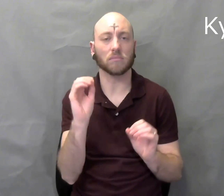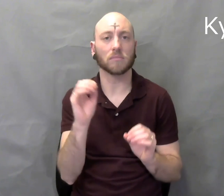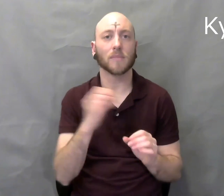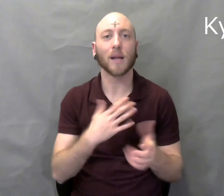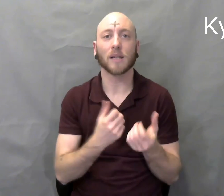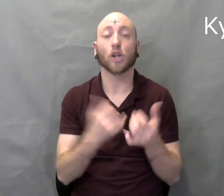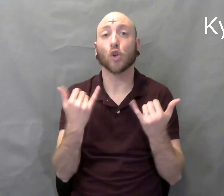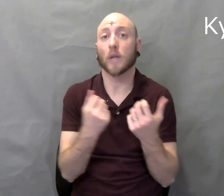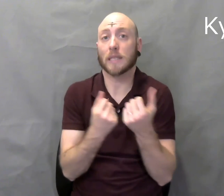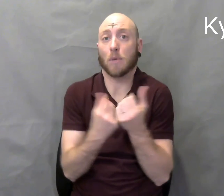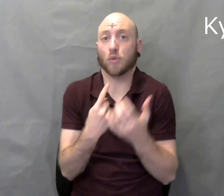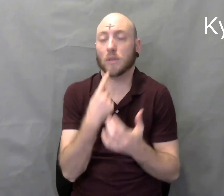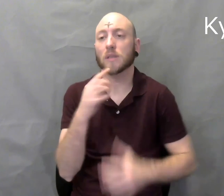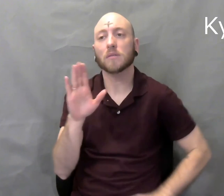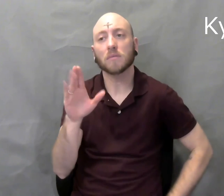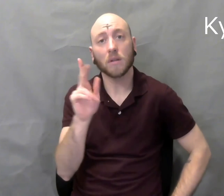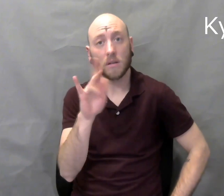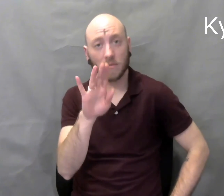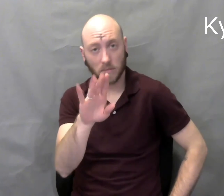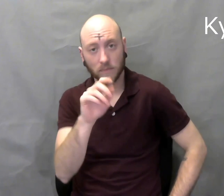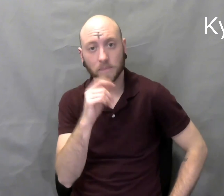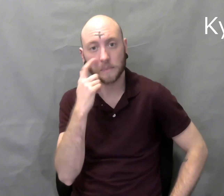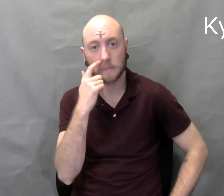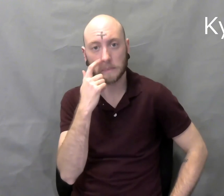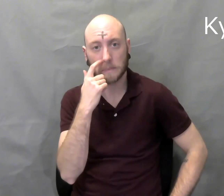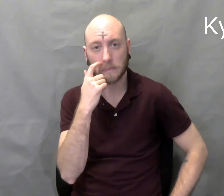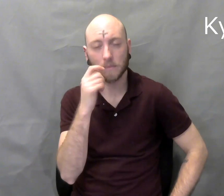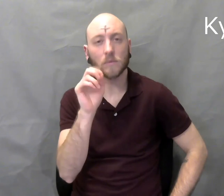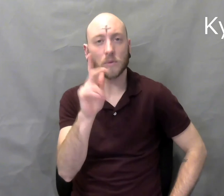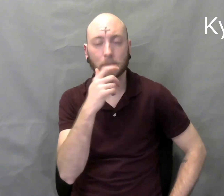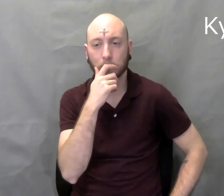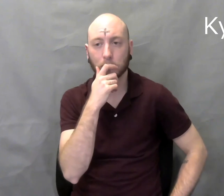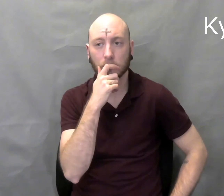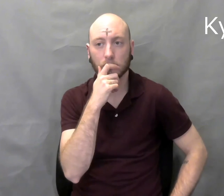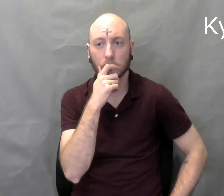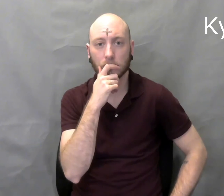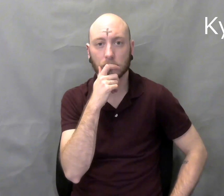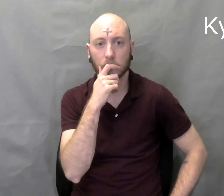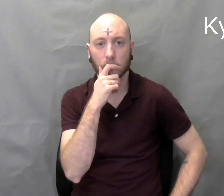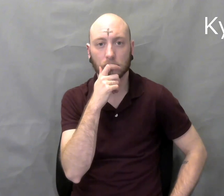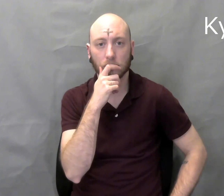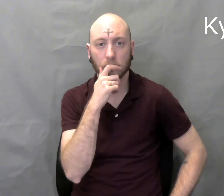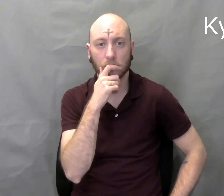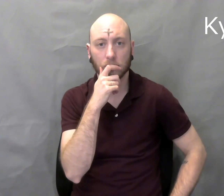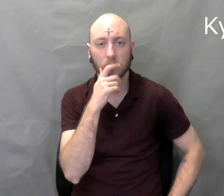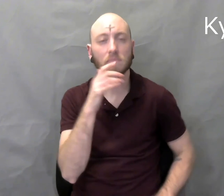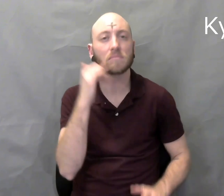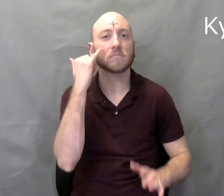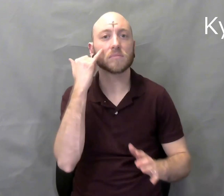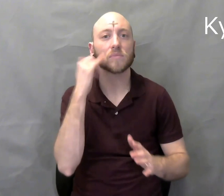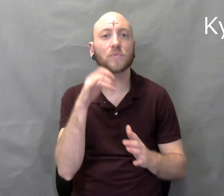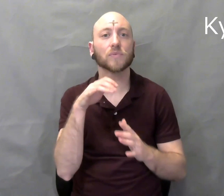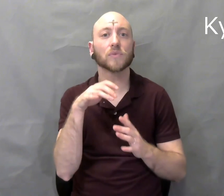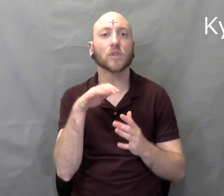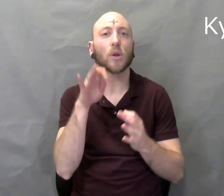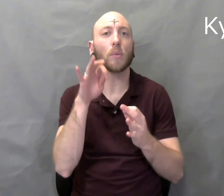Kyle, just imagine if you're in the perfect place, in the perfect time, like all of us are here right now, and we need to